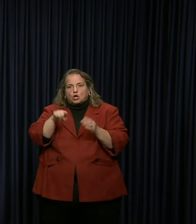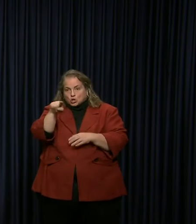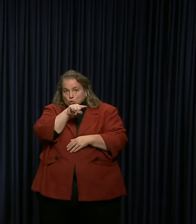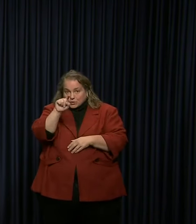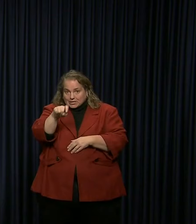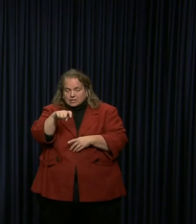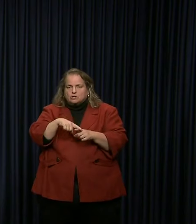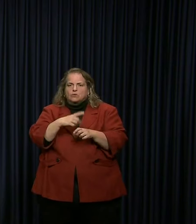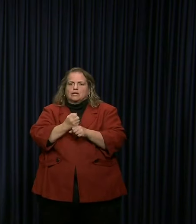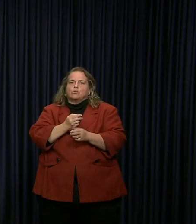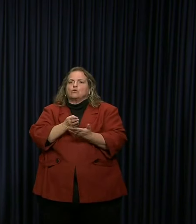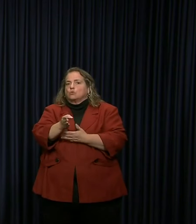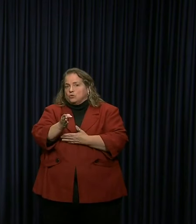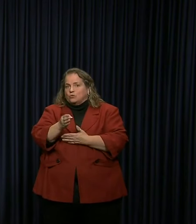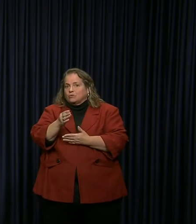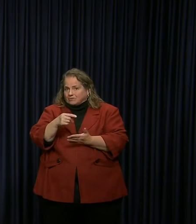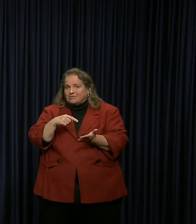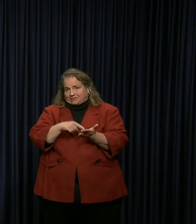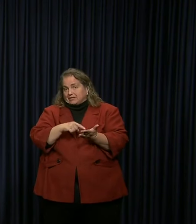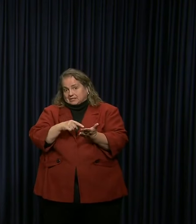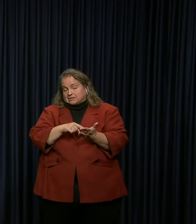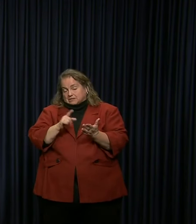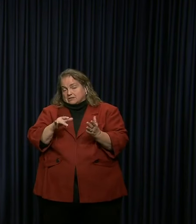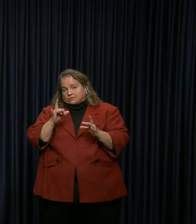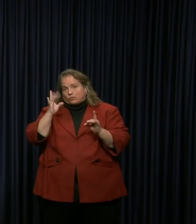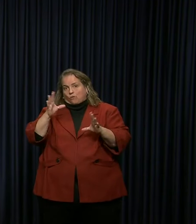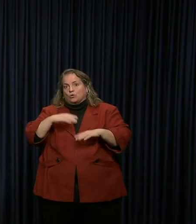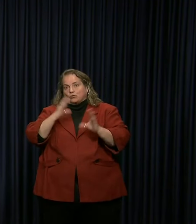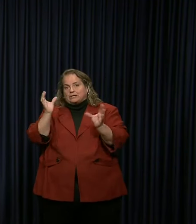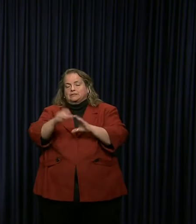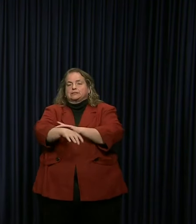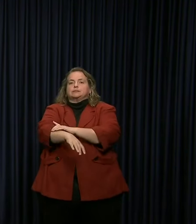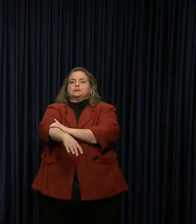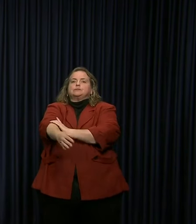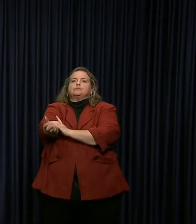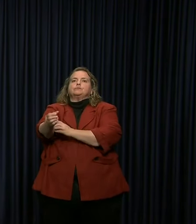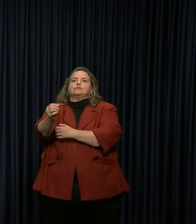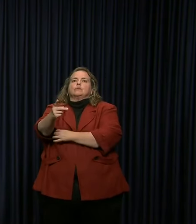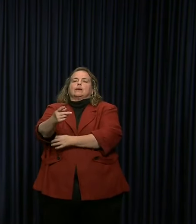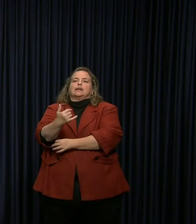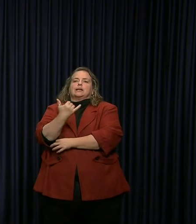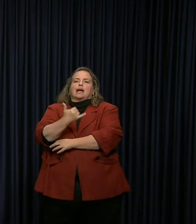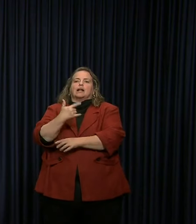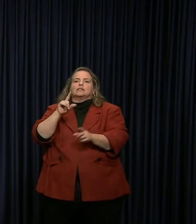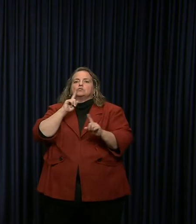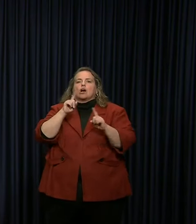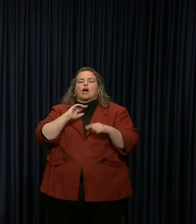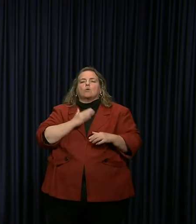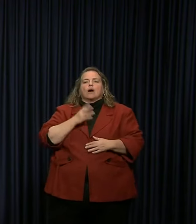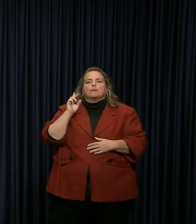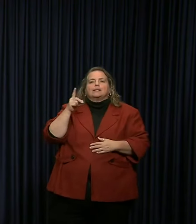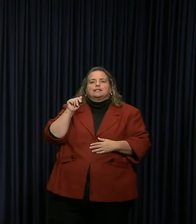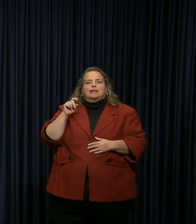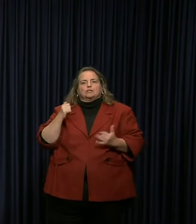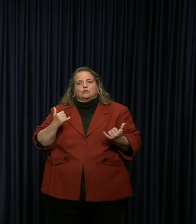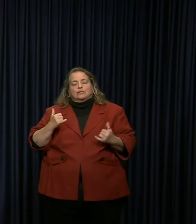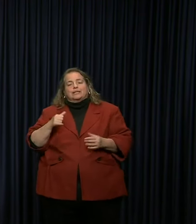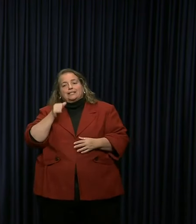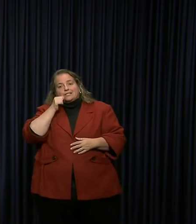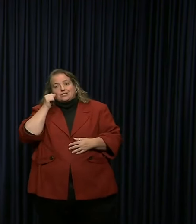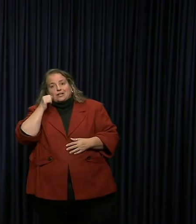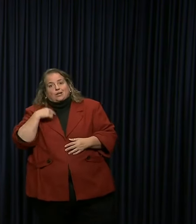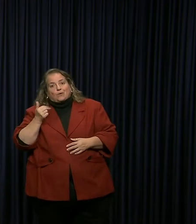get through this crisis. All right, let's go to our update today. So yesterday,